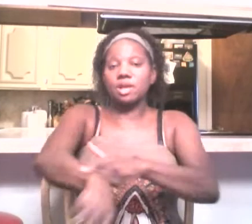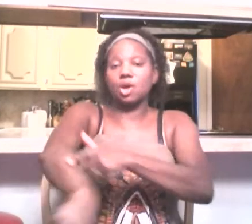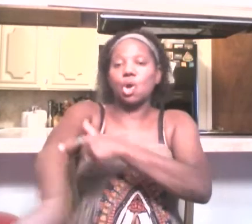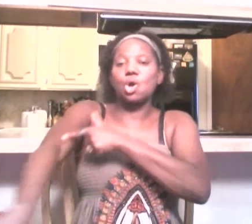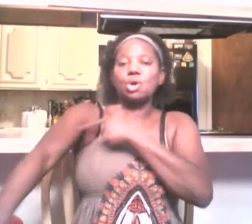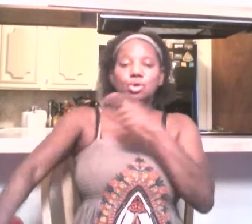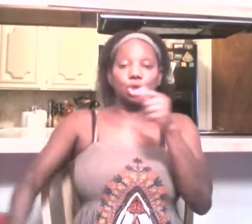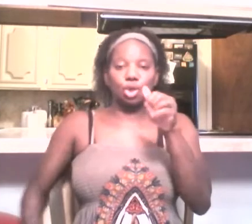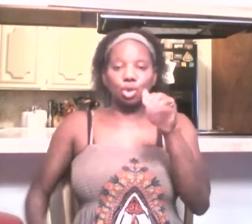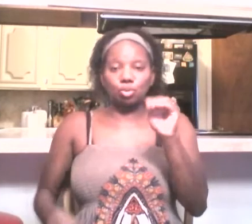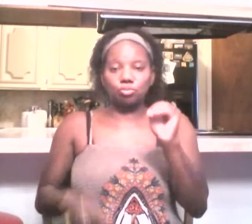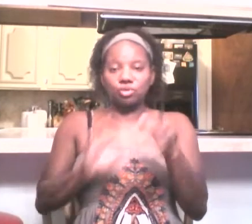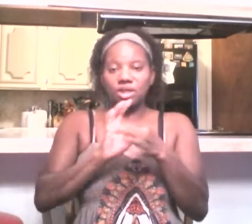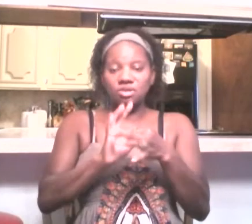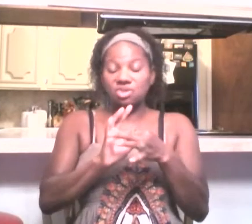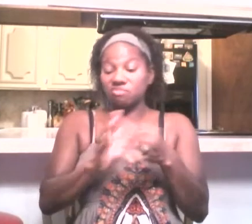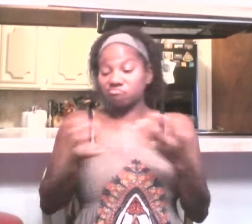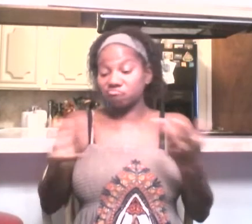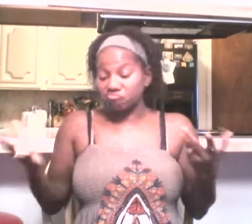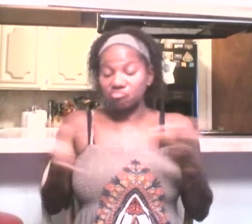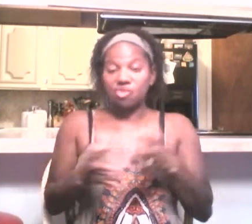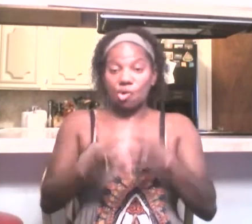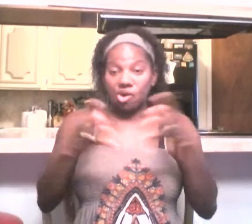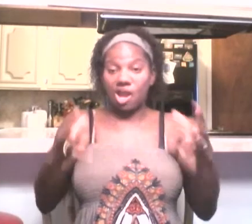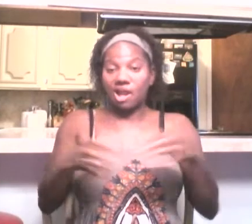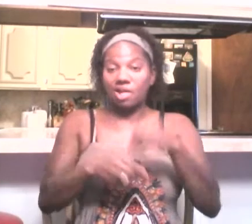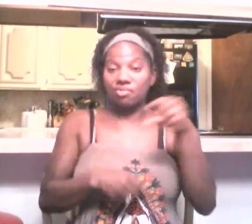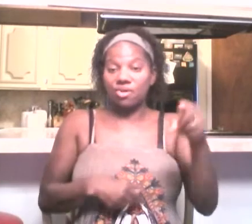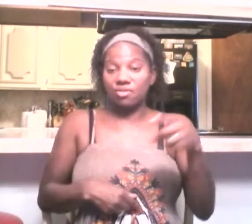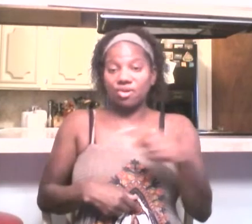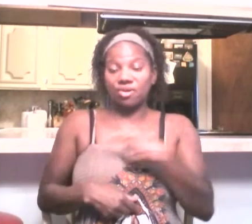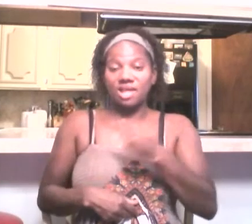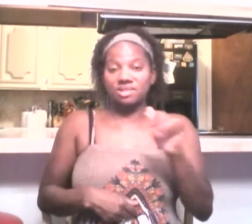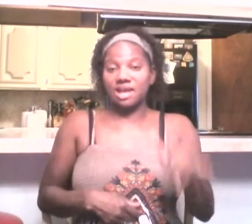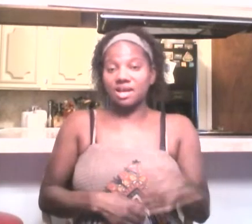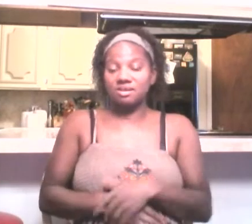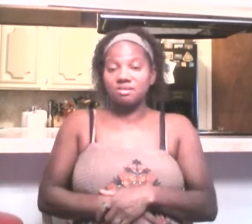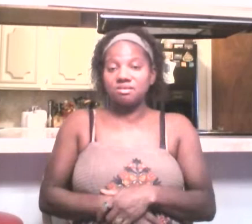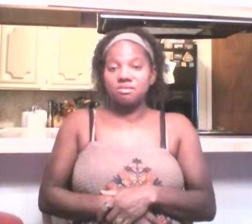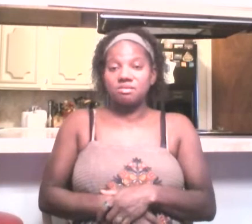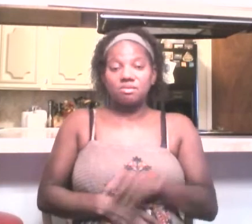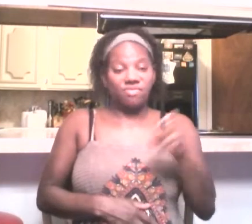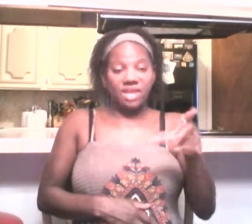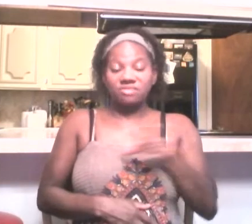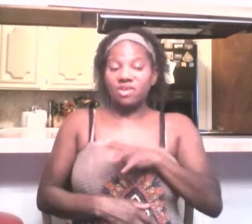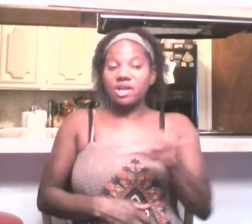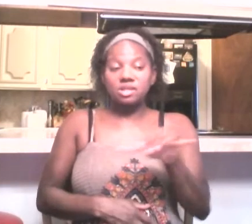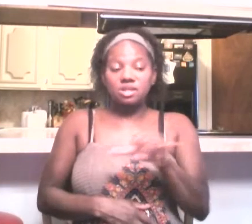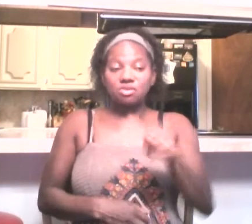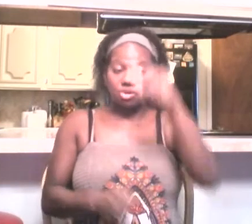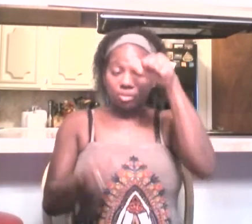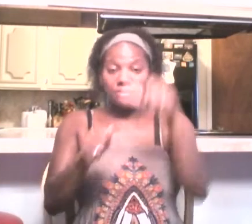in a long-term relationship. There are a lot out there that are like that. That's fine too, just